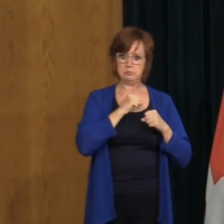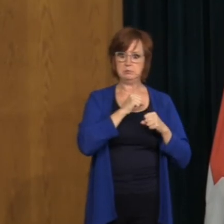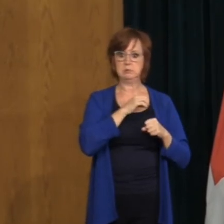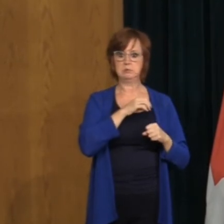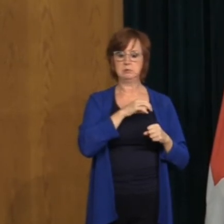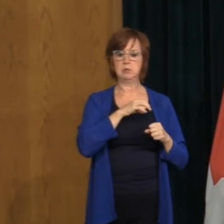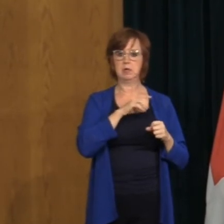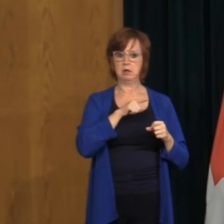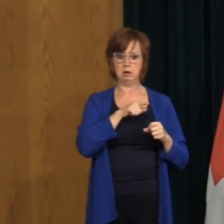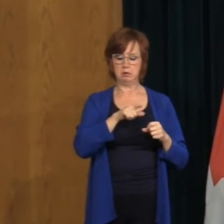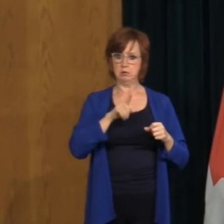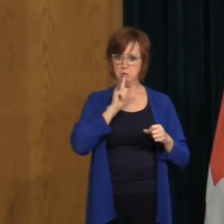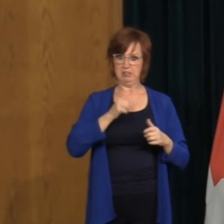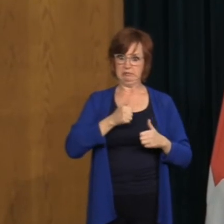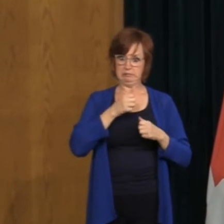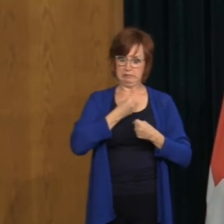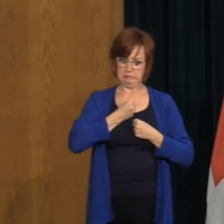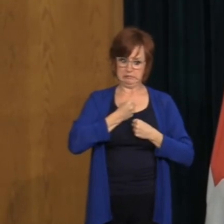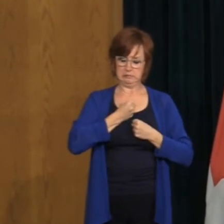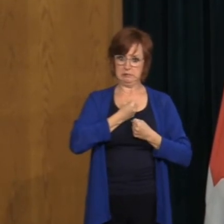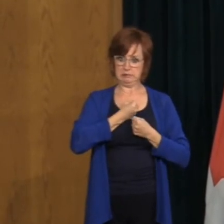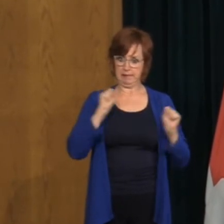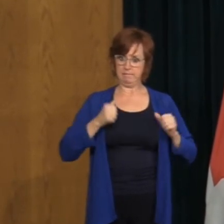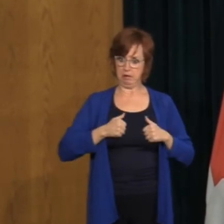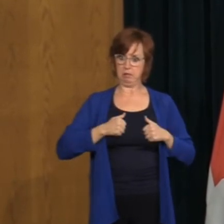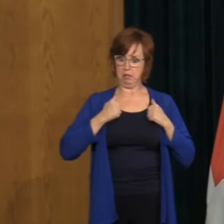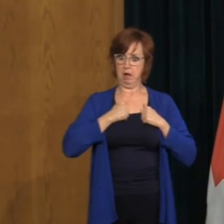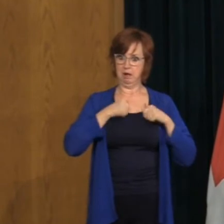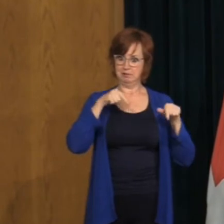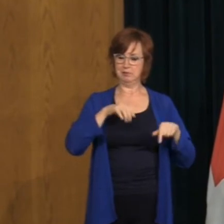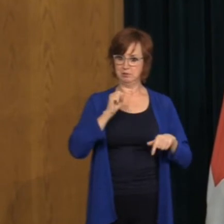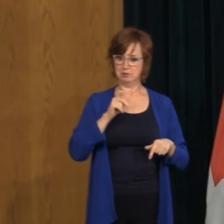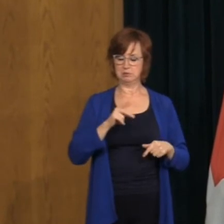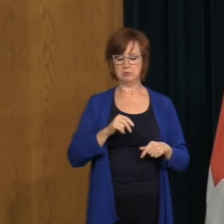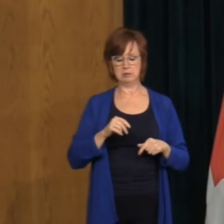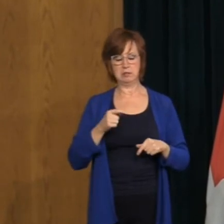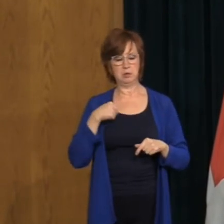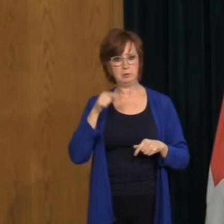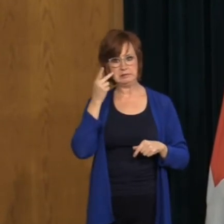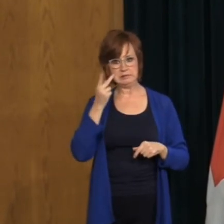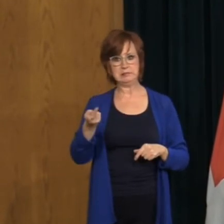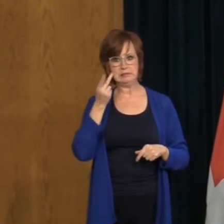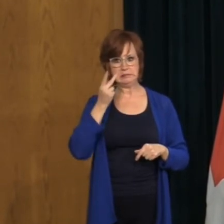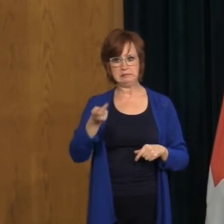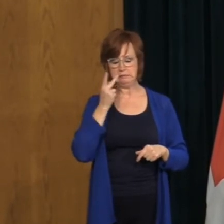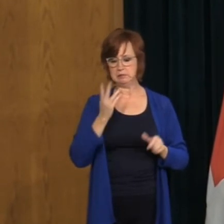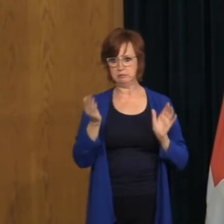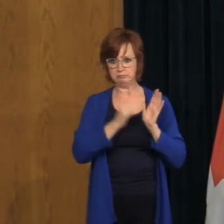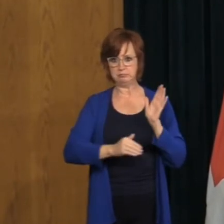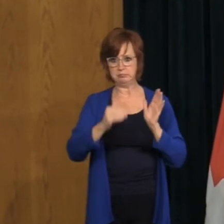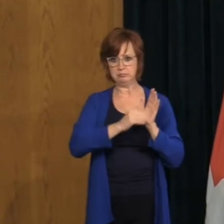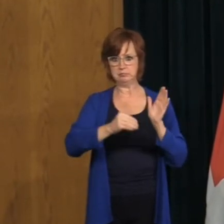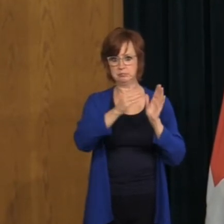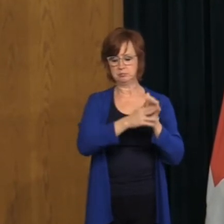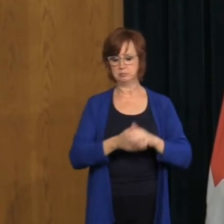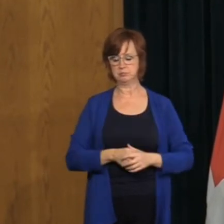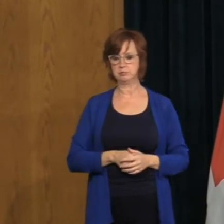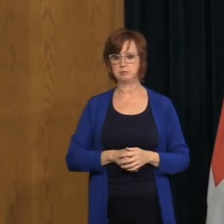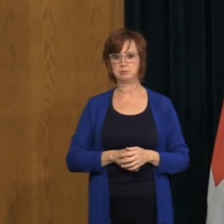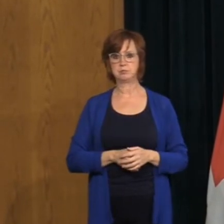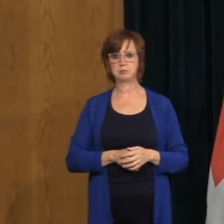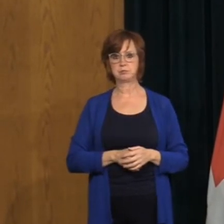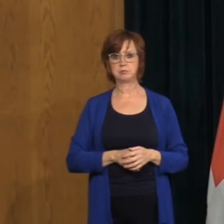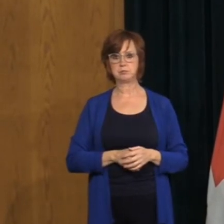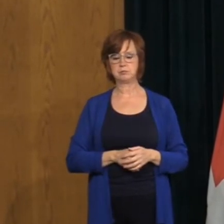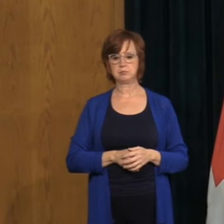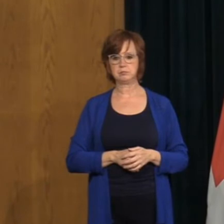saving lives in Saskatchewan, and they've proved it time and time again, and most notably, I think, in the way that we have had COVID